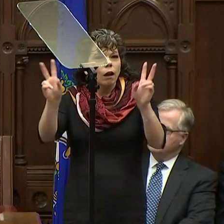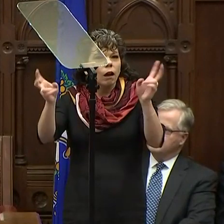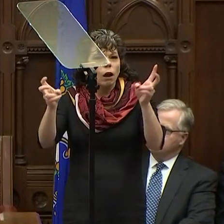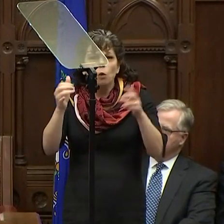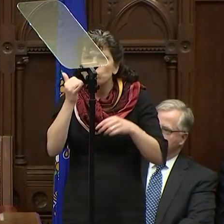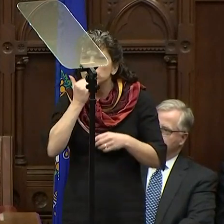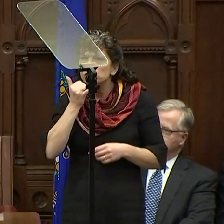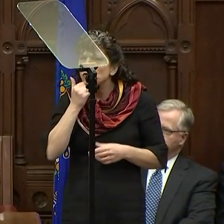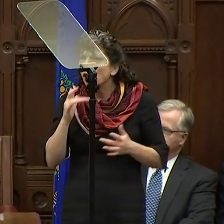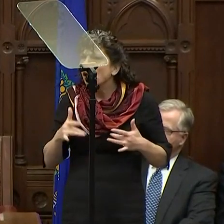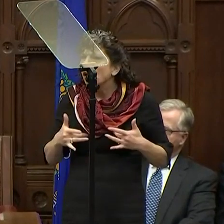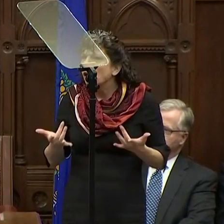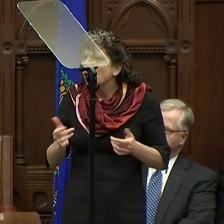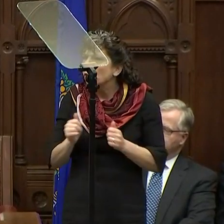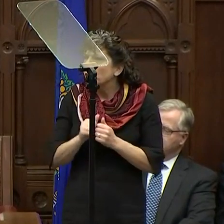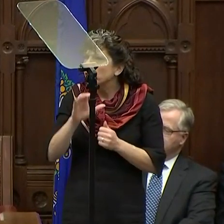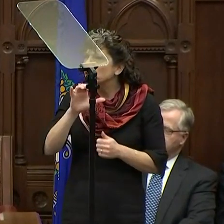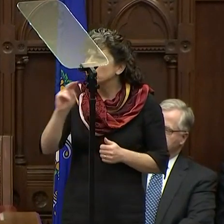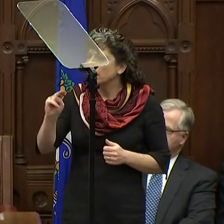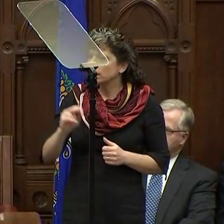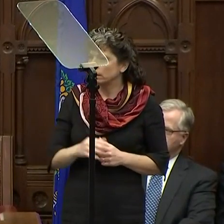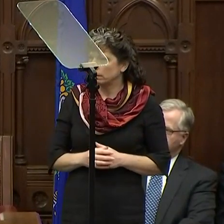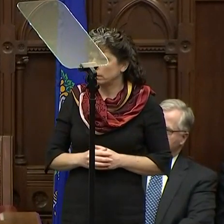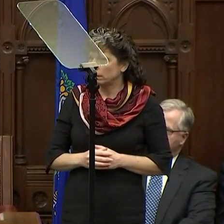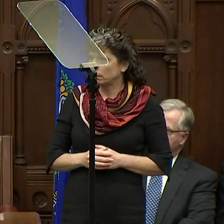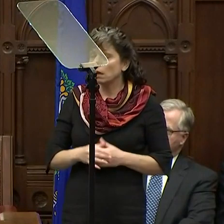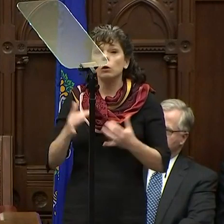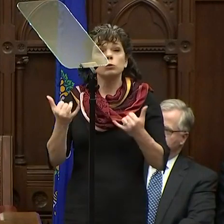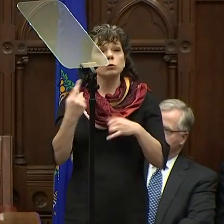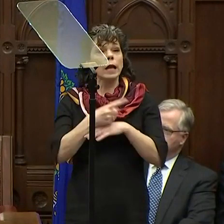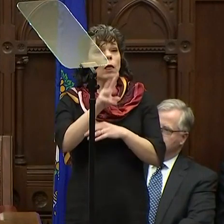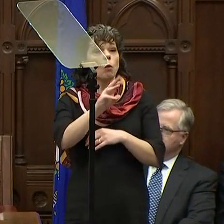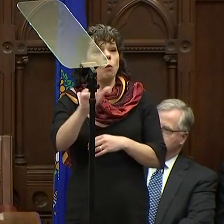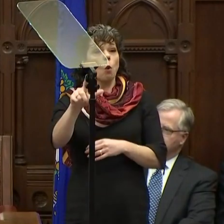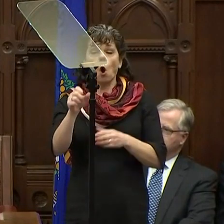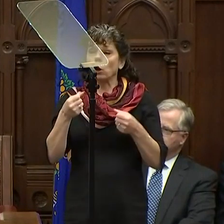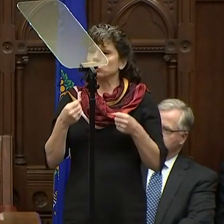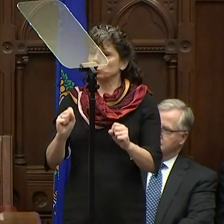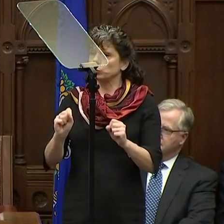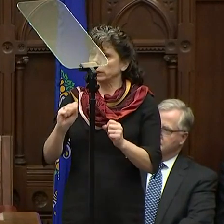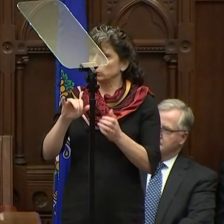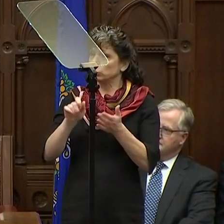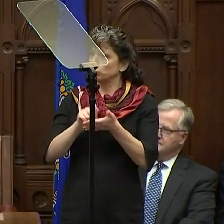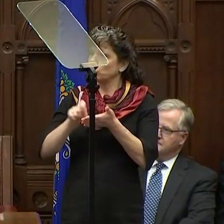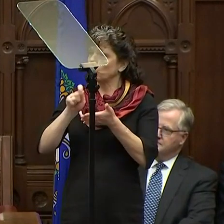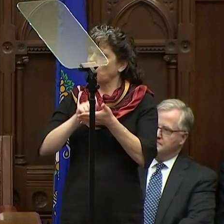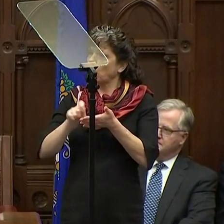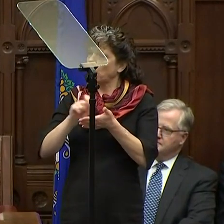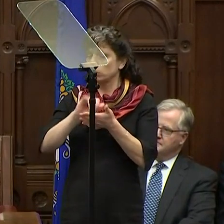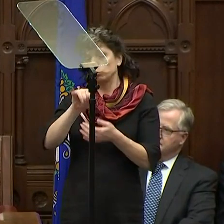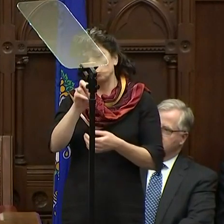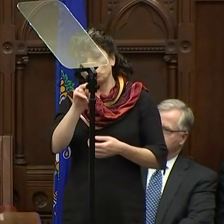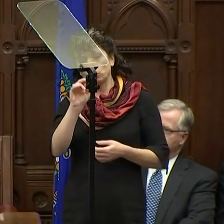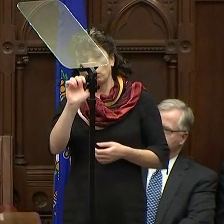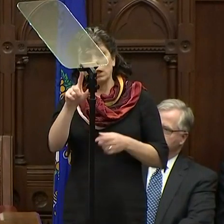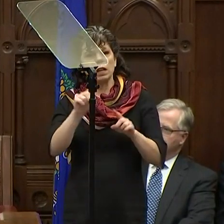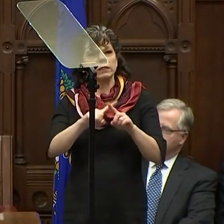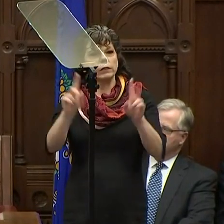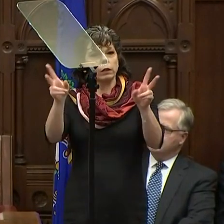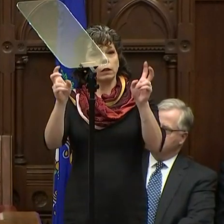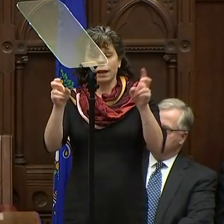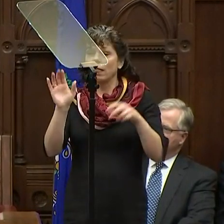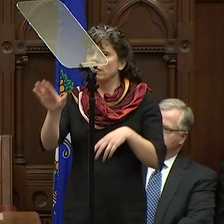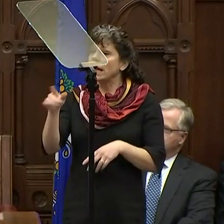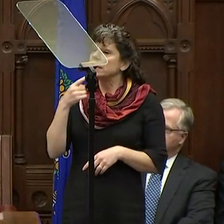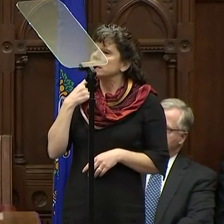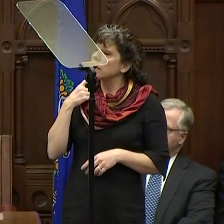matter with Connecticut?" Well, today, the Wall Street Journal has a very different headline. Their tone in their last editorial was,